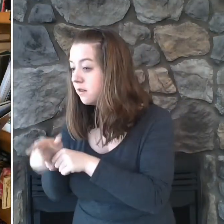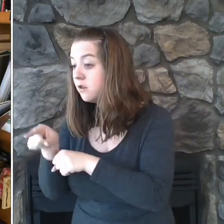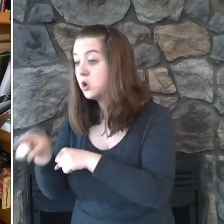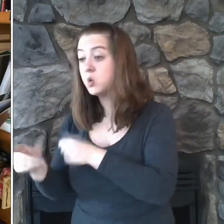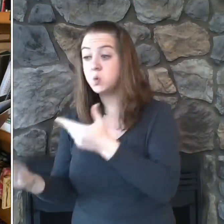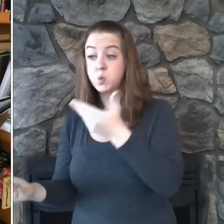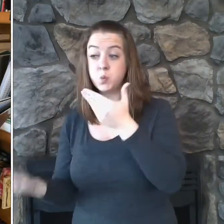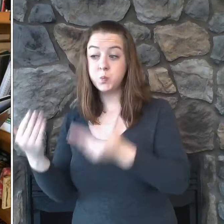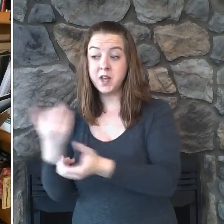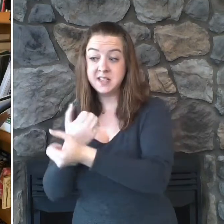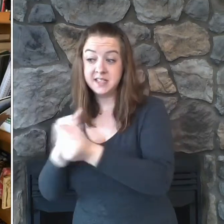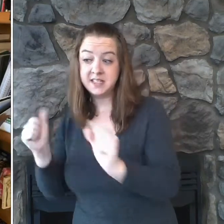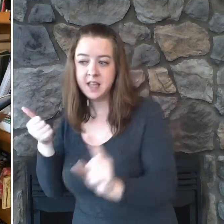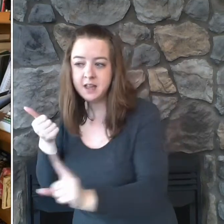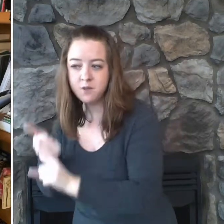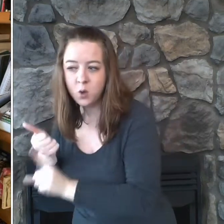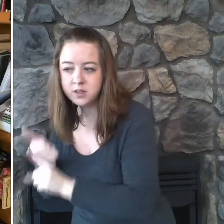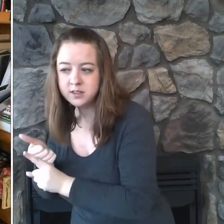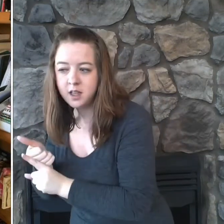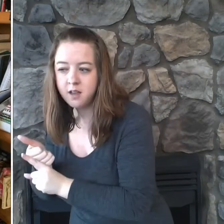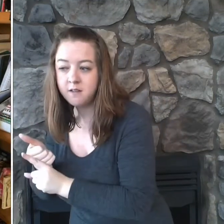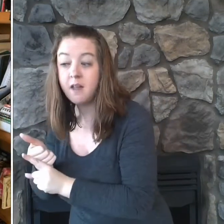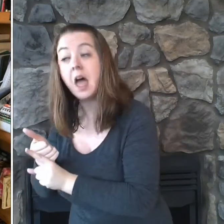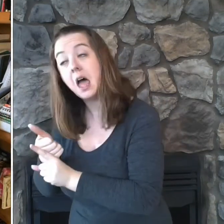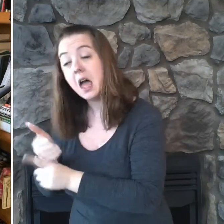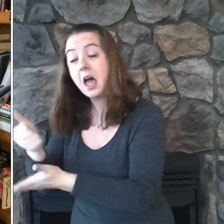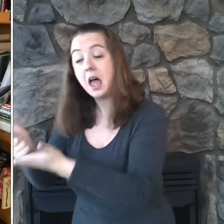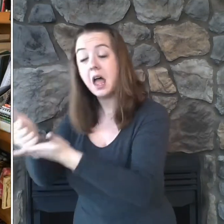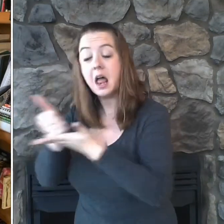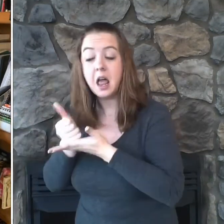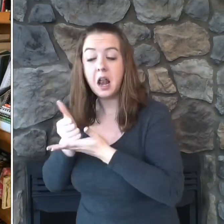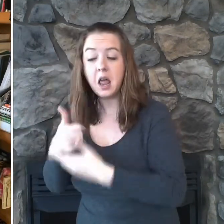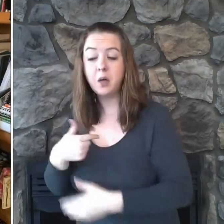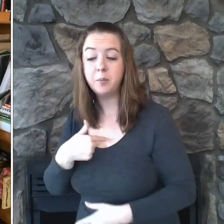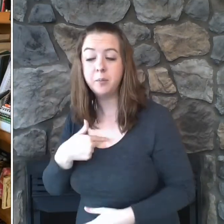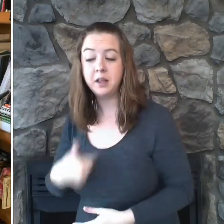you may save yourself and help me."